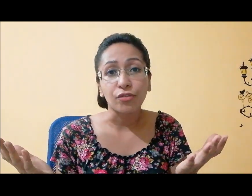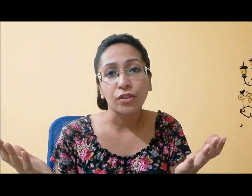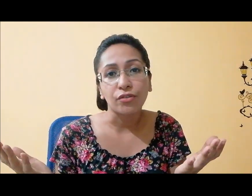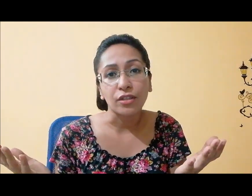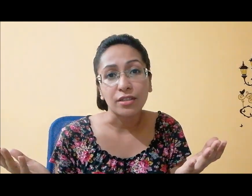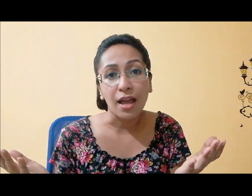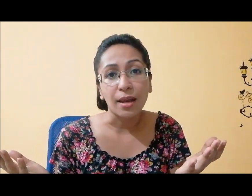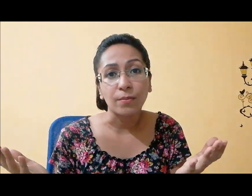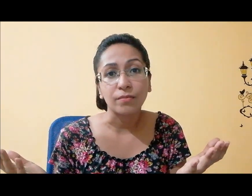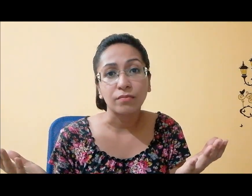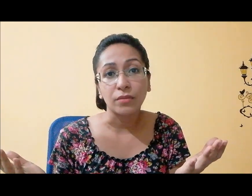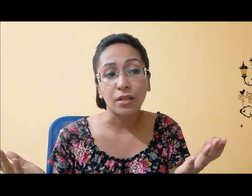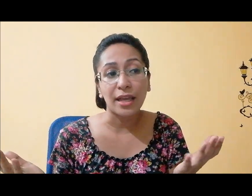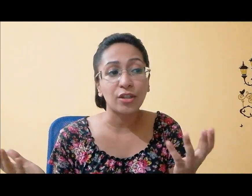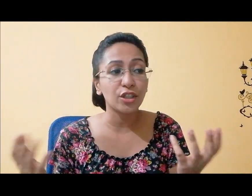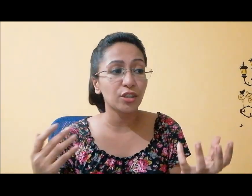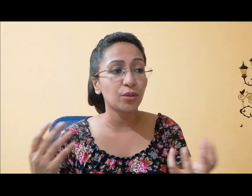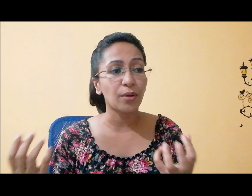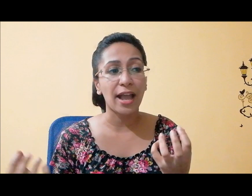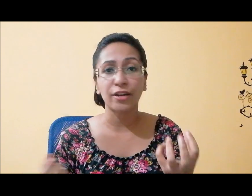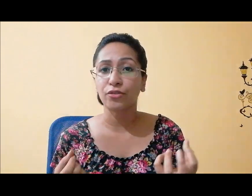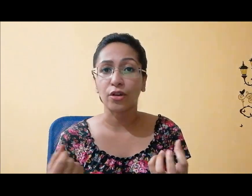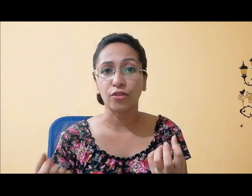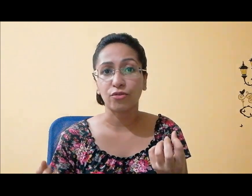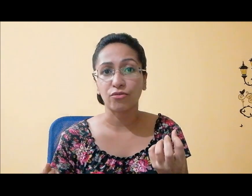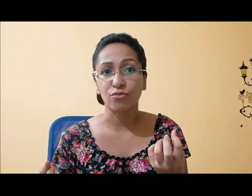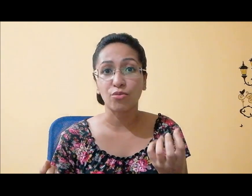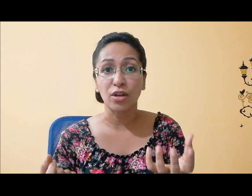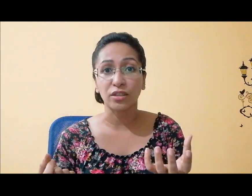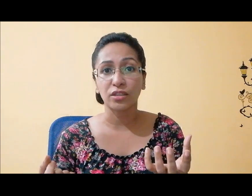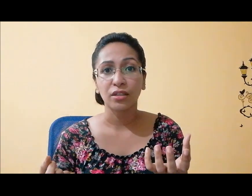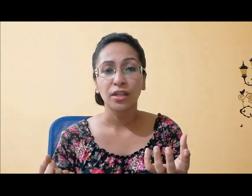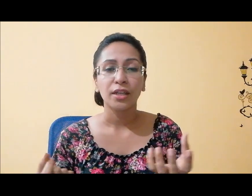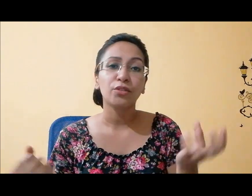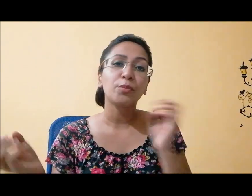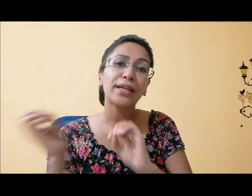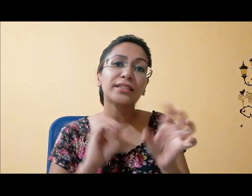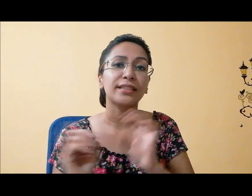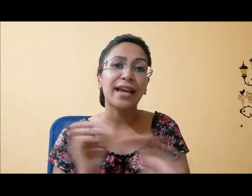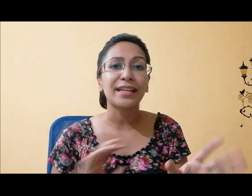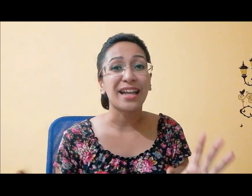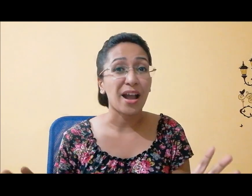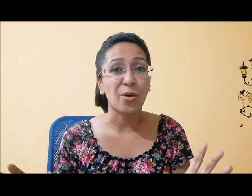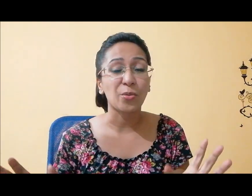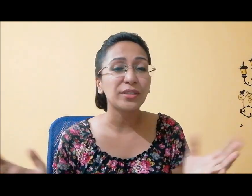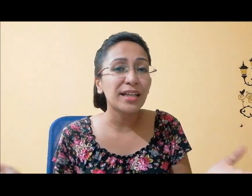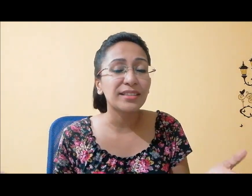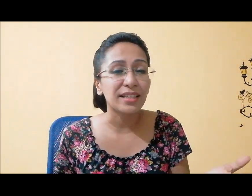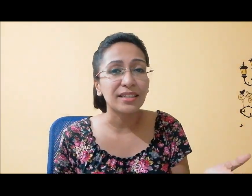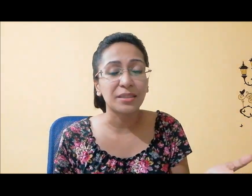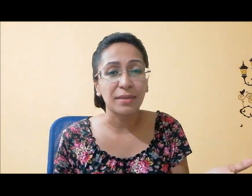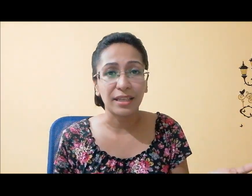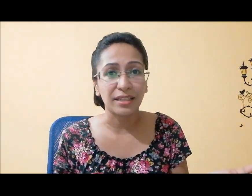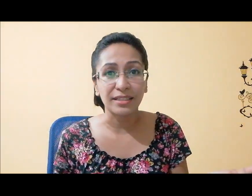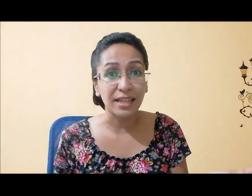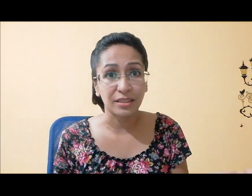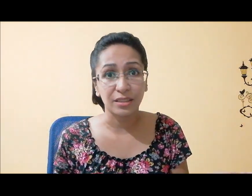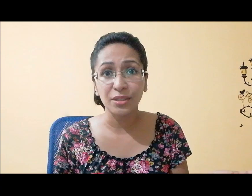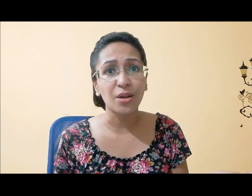the first time and you just knew a handful of words, you placed it anyhow, would that sentence make any sense? No, it